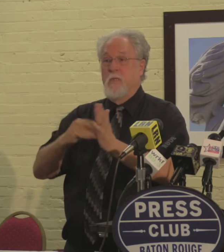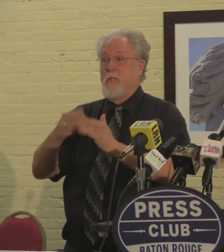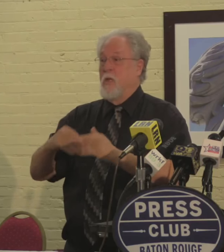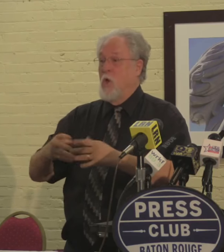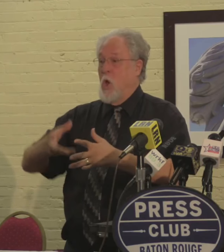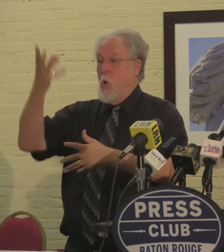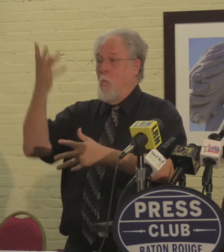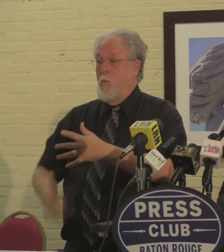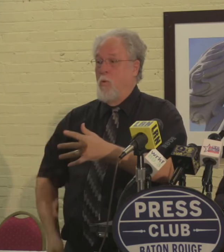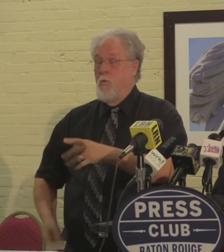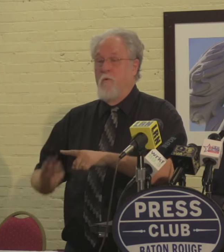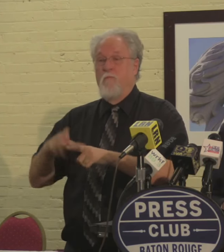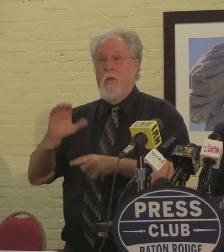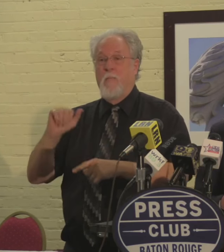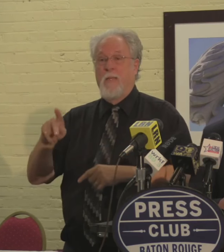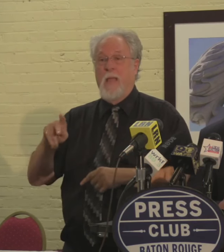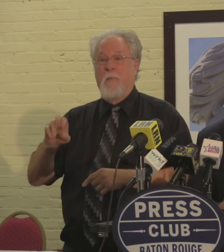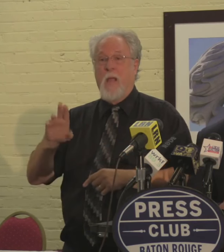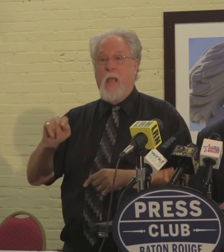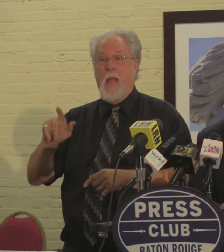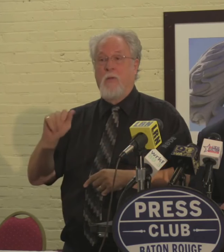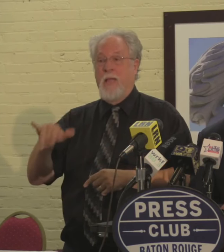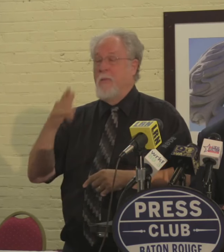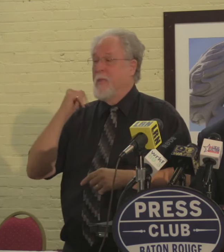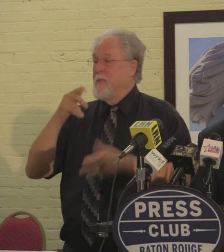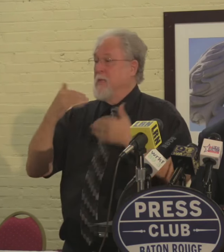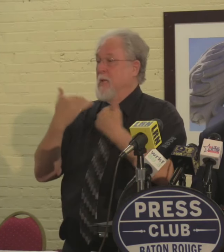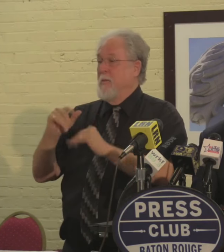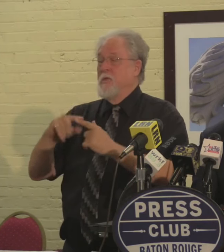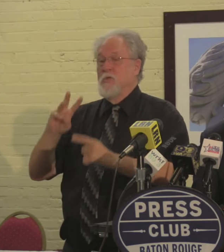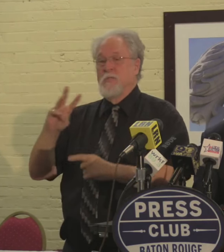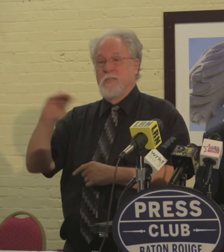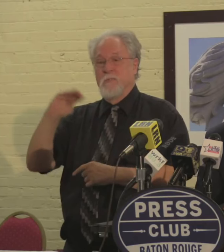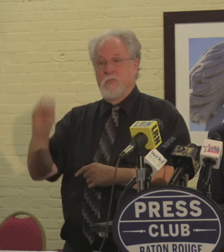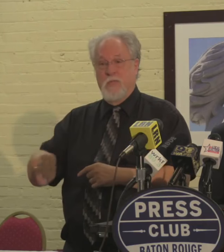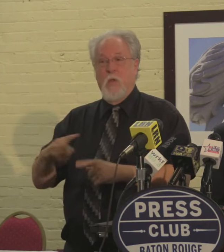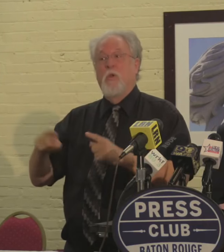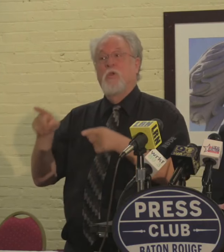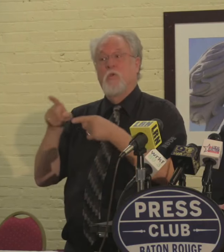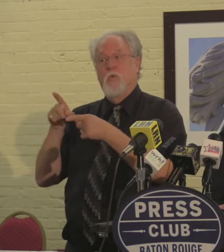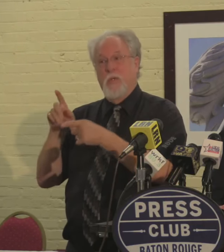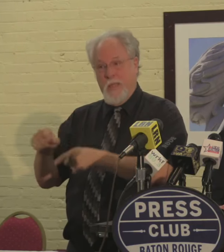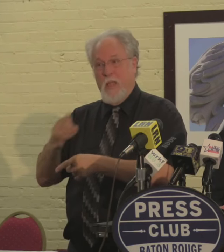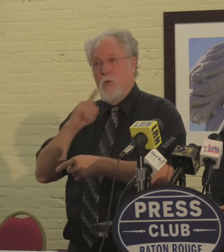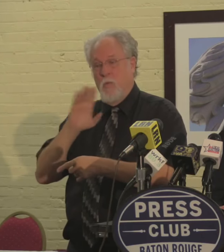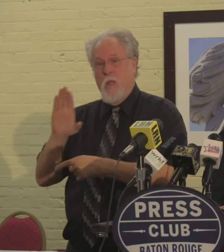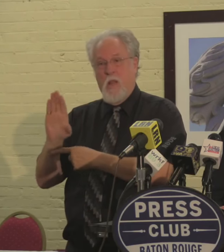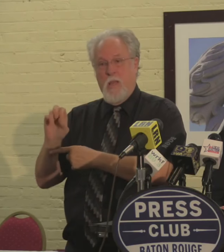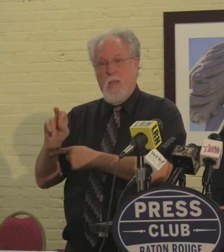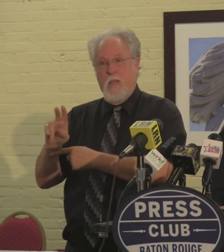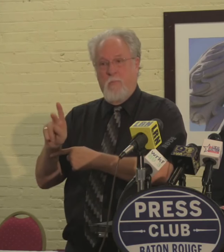out of the capital outlay program because you're limited to 6% of your revenue as far as what you can actually bond out.